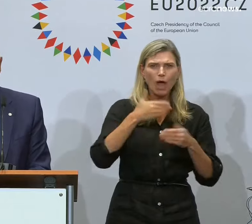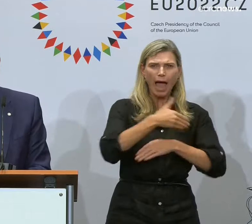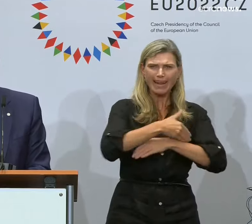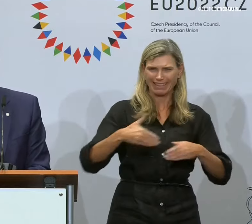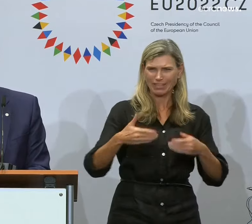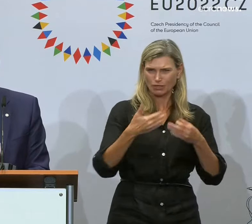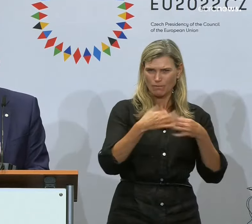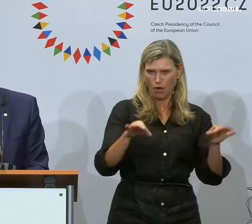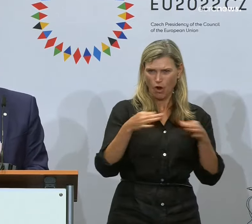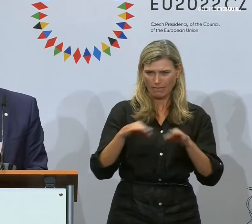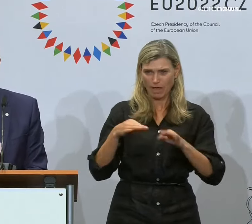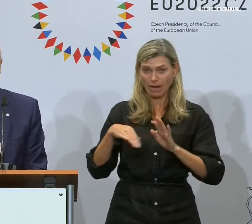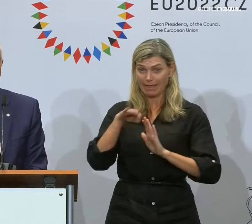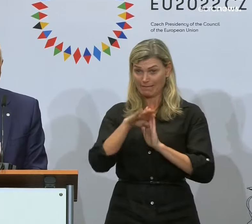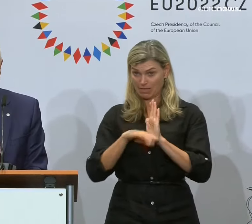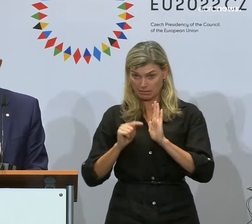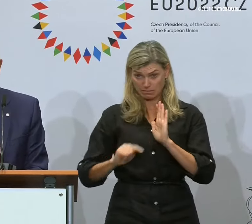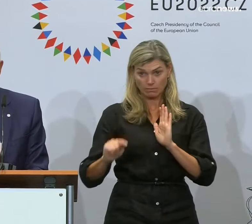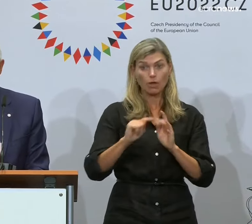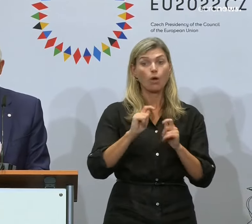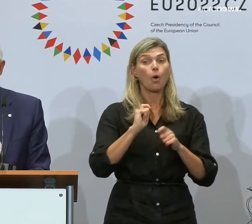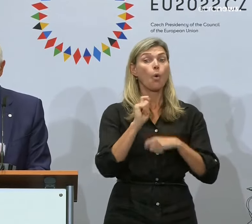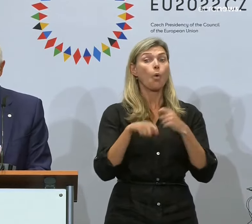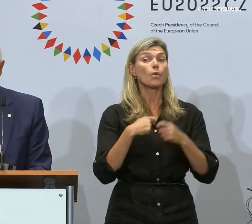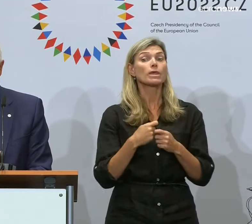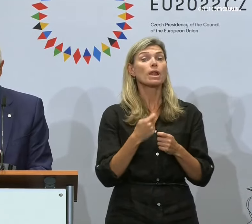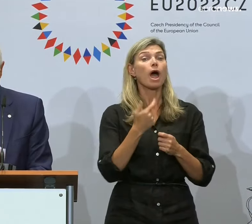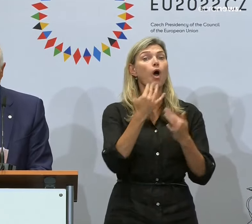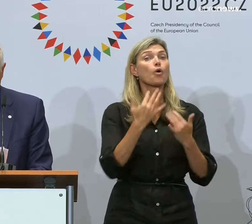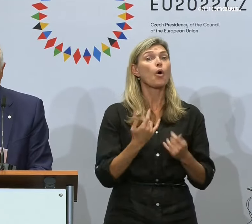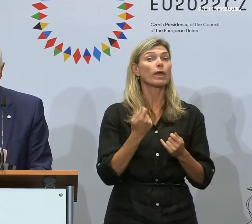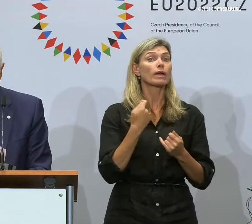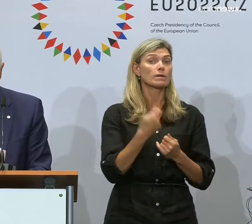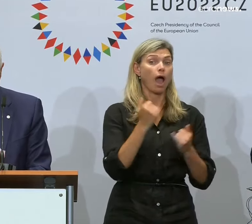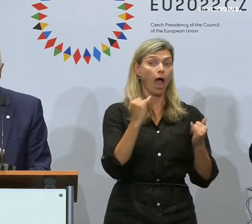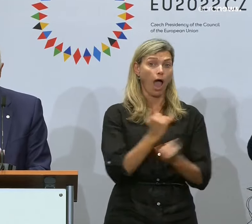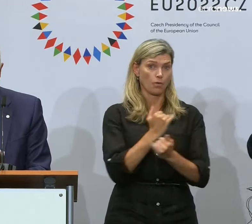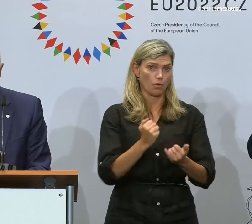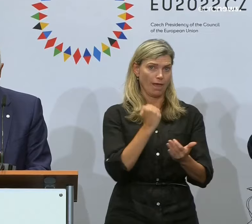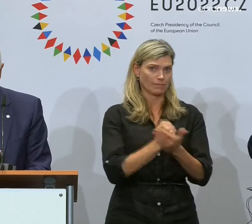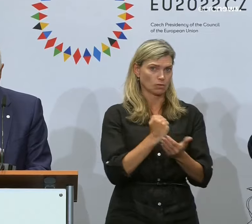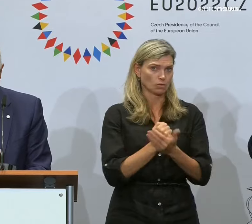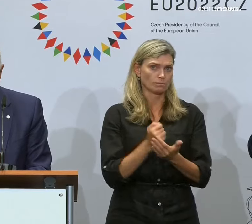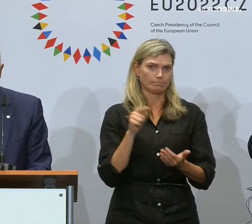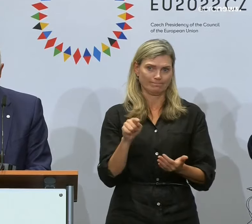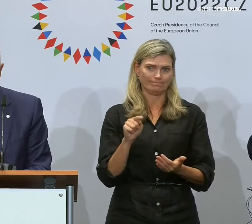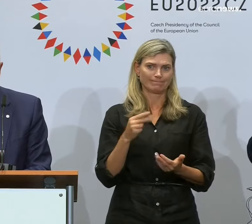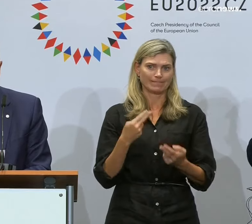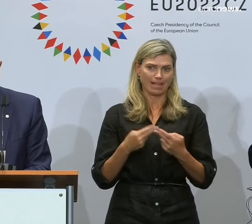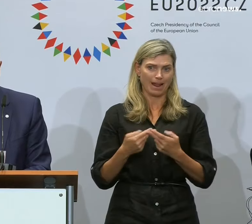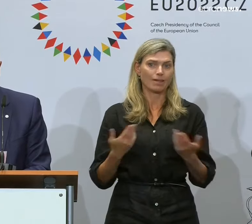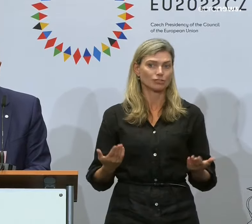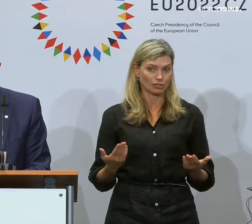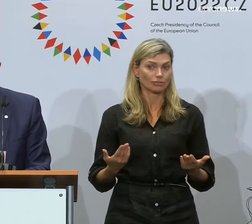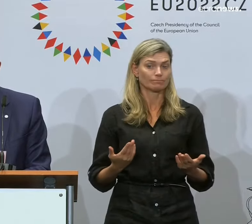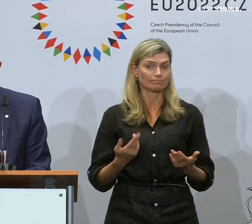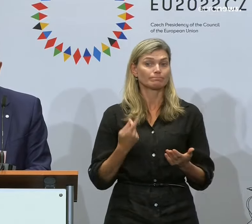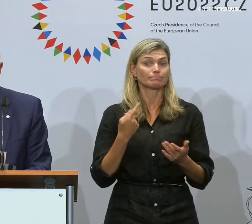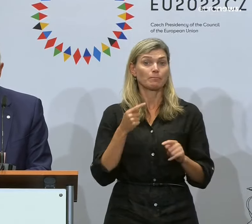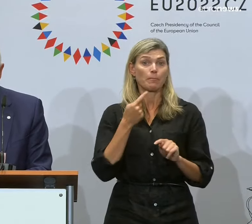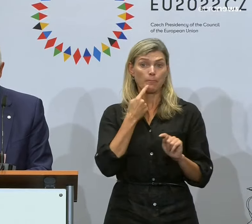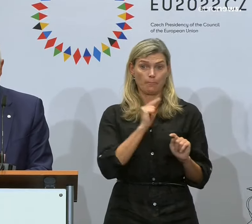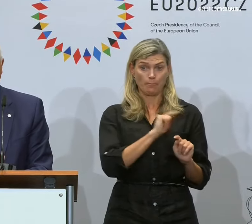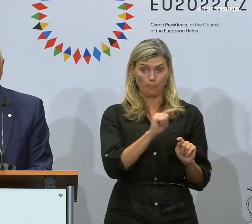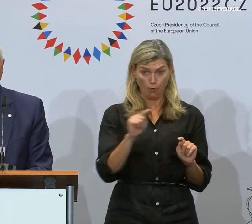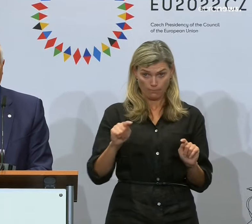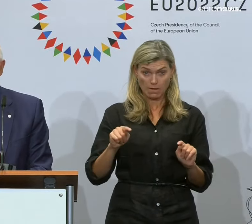according with the different situations, each member state, and that's what I said, we agreed that according with